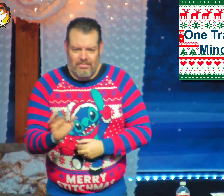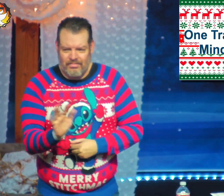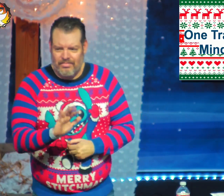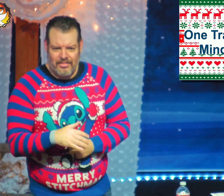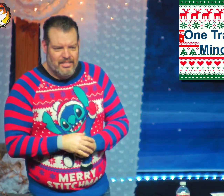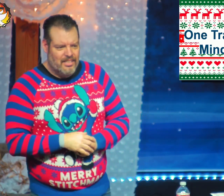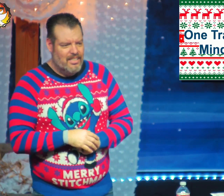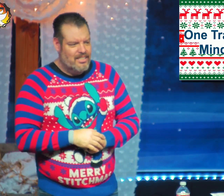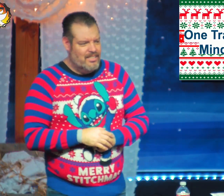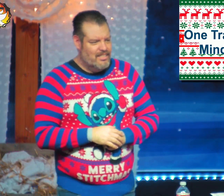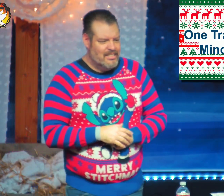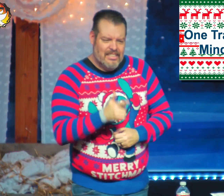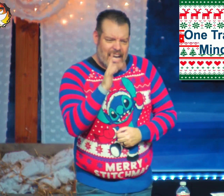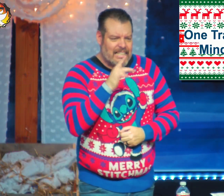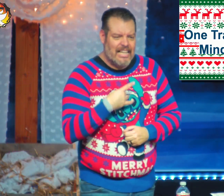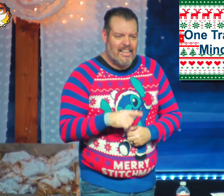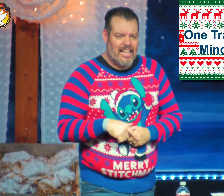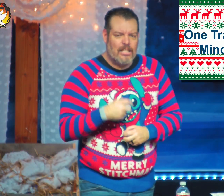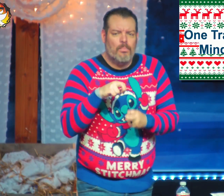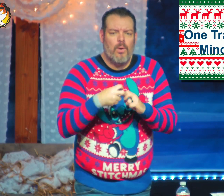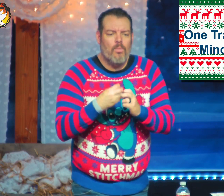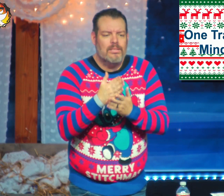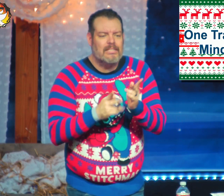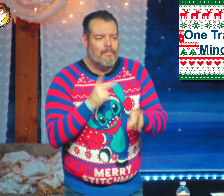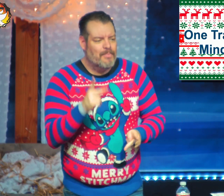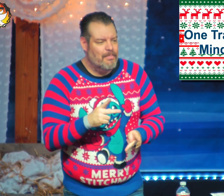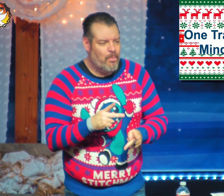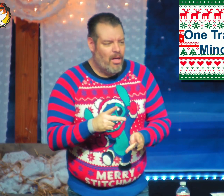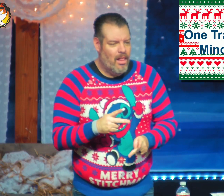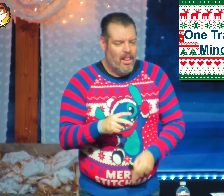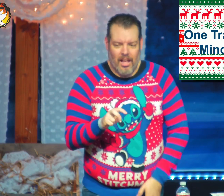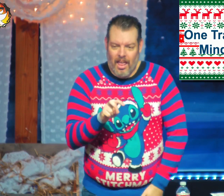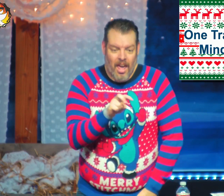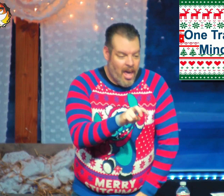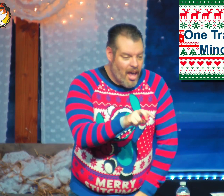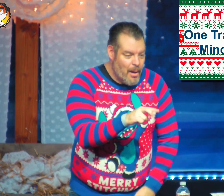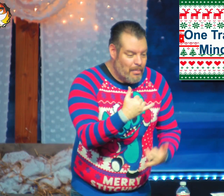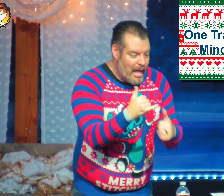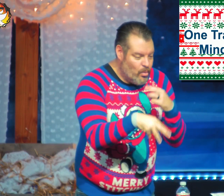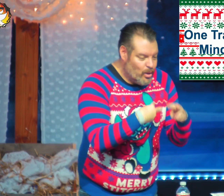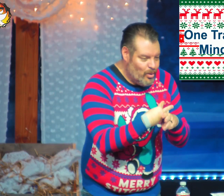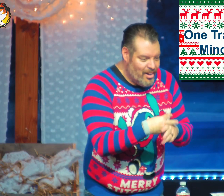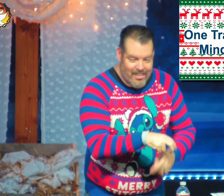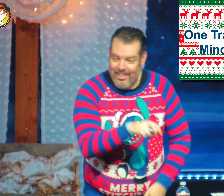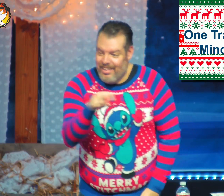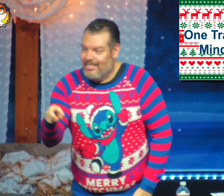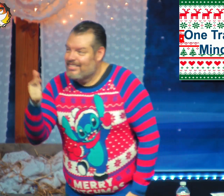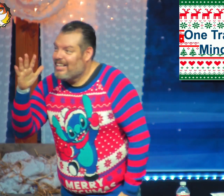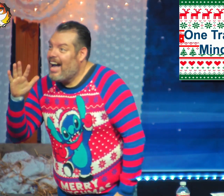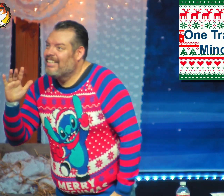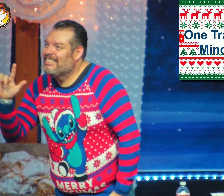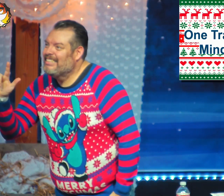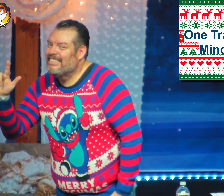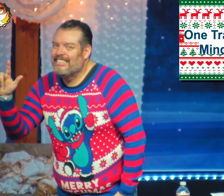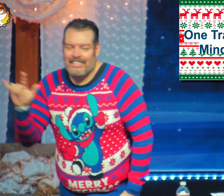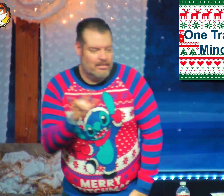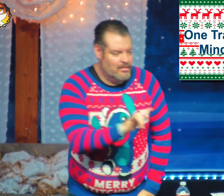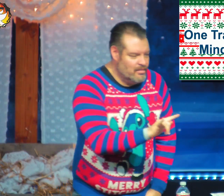On God. Don't don't live foolishly in the world and